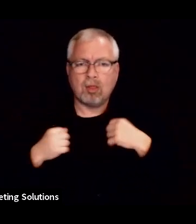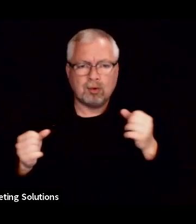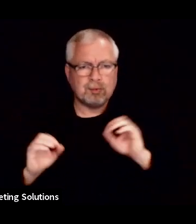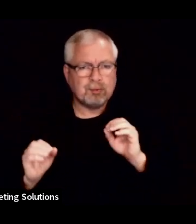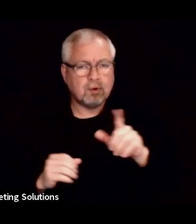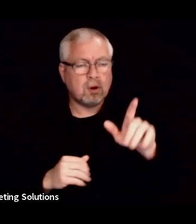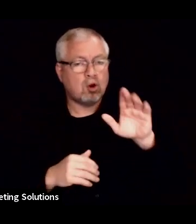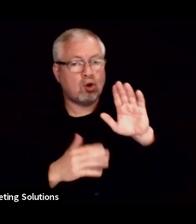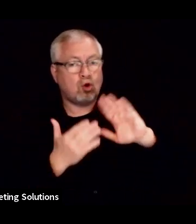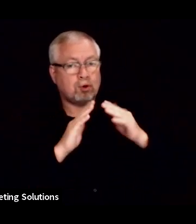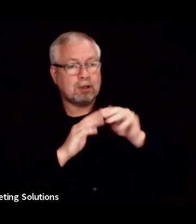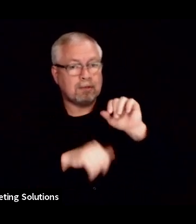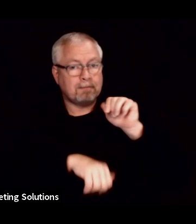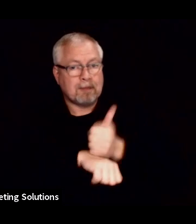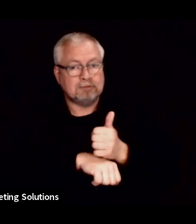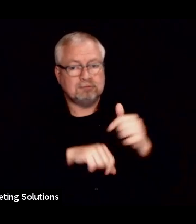going,